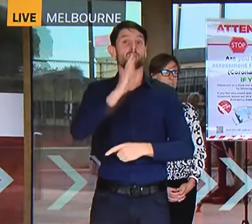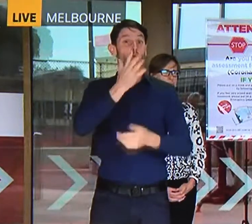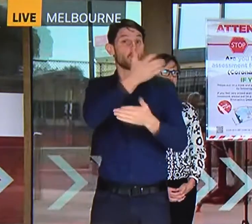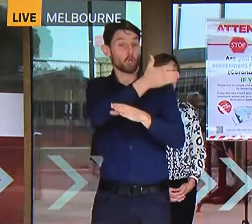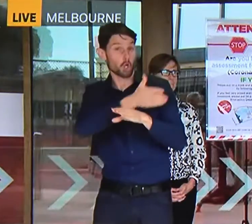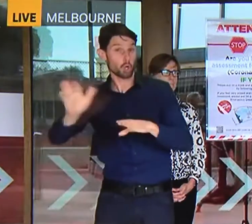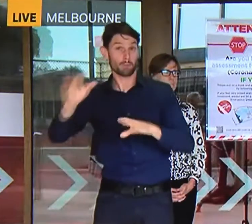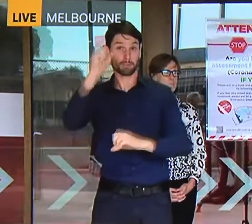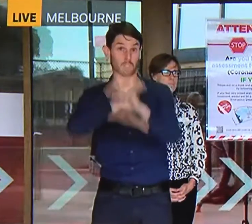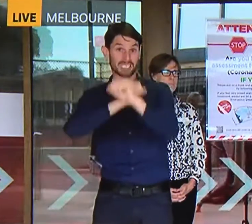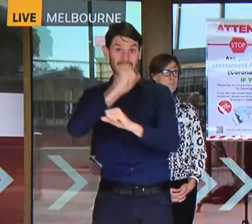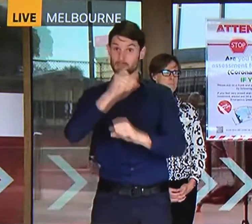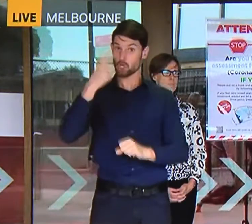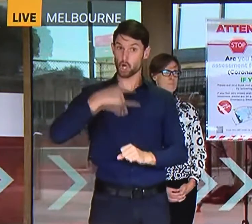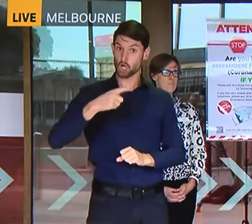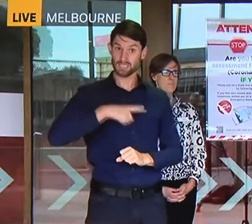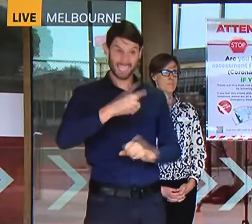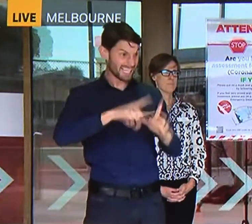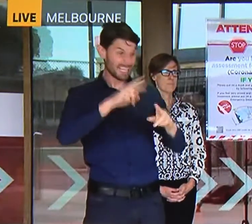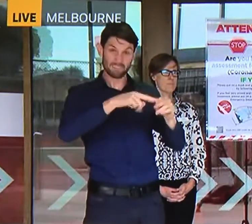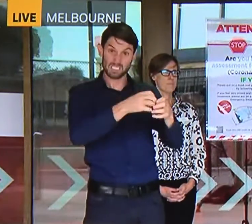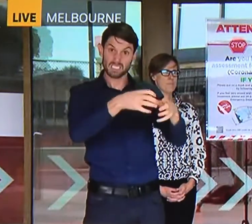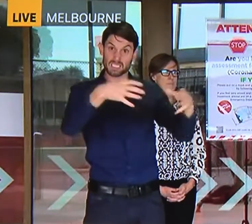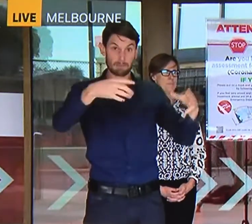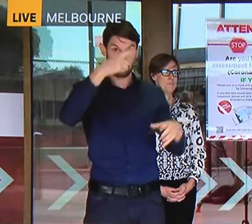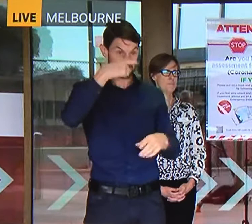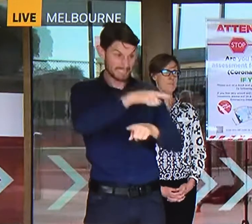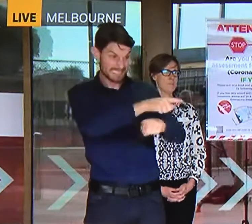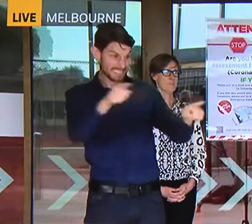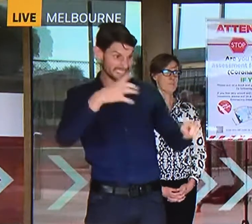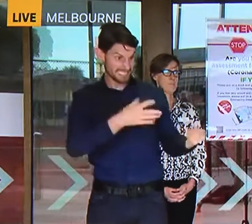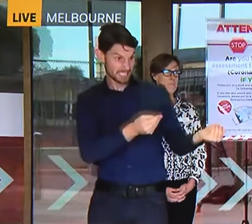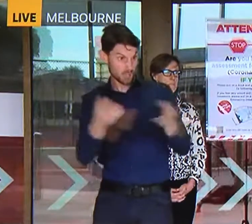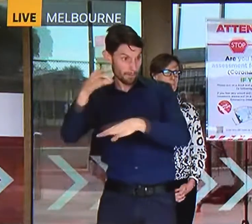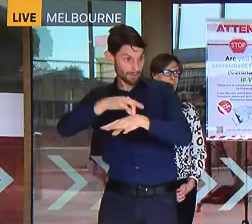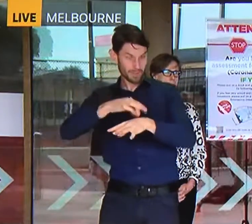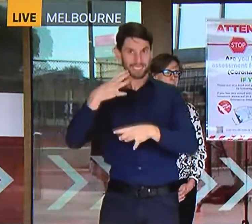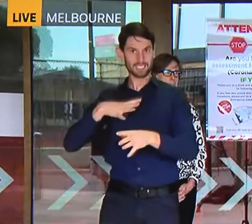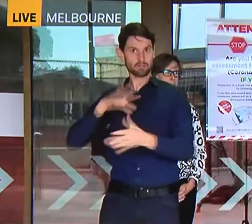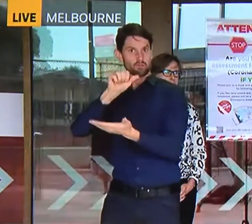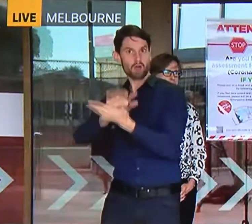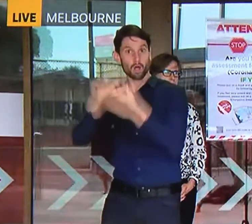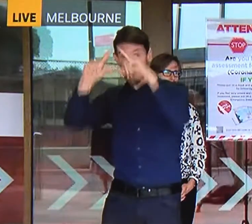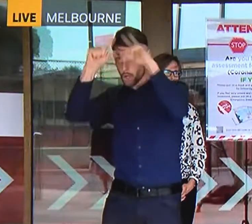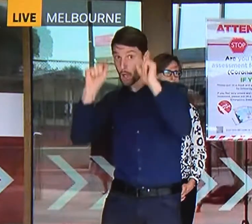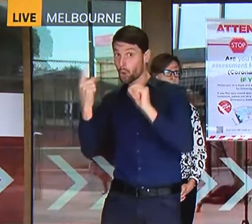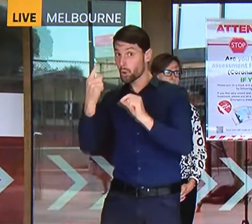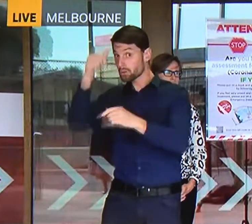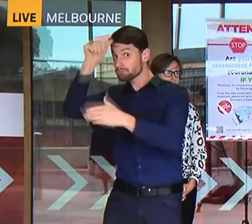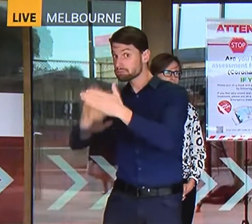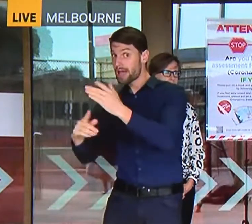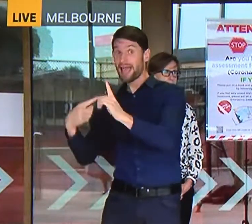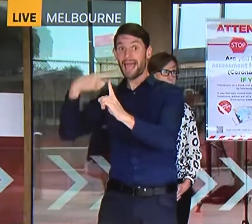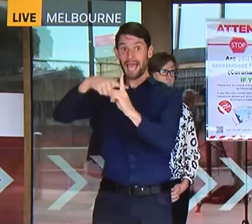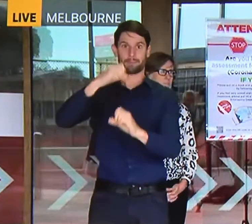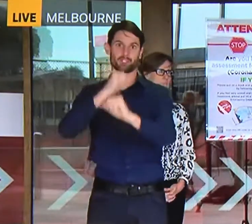meet even the most difficult of needs that we may face. At the same time, in addition to those